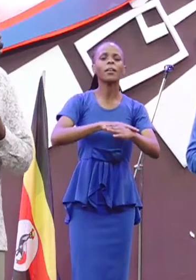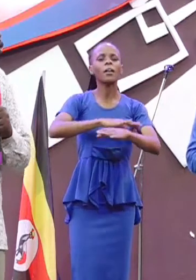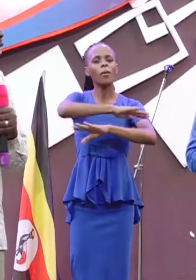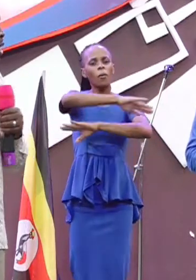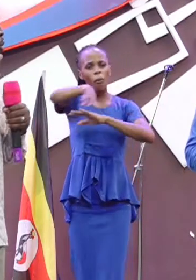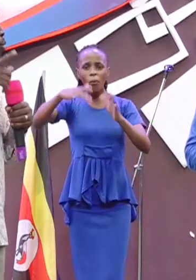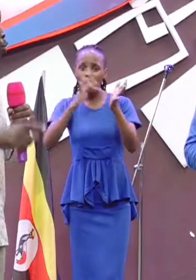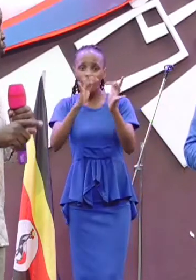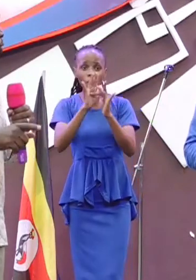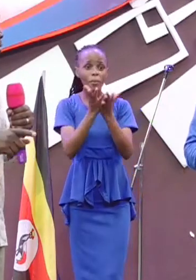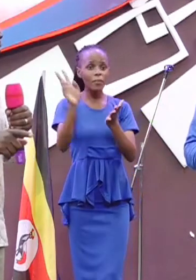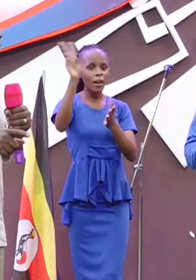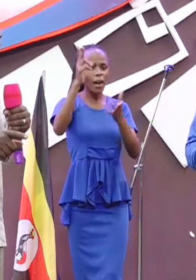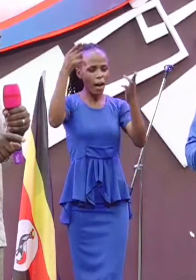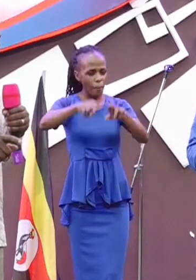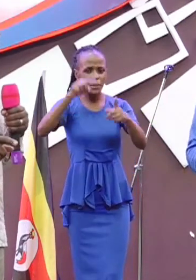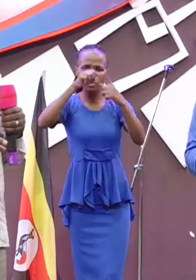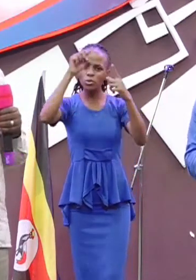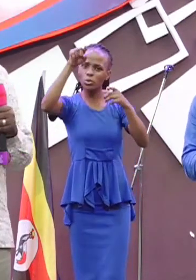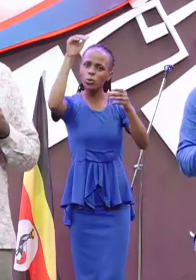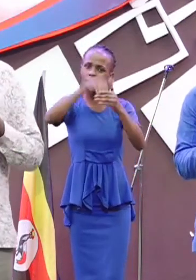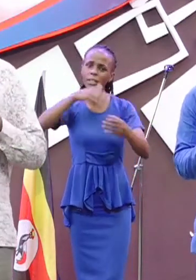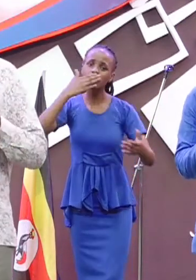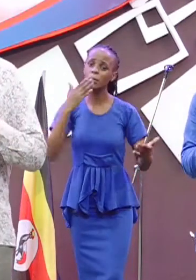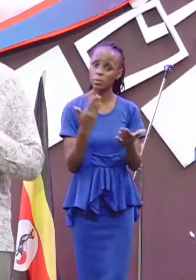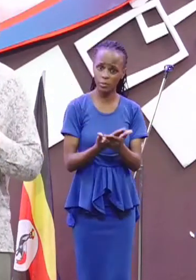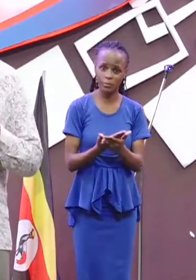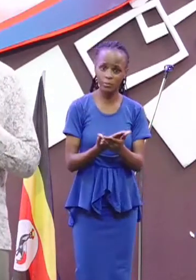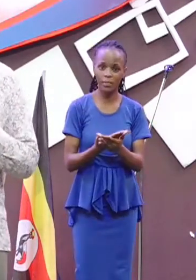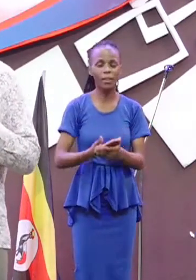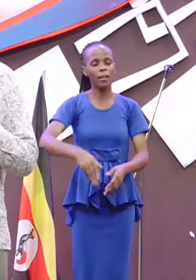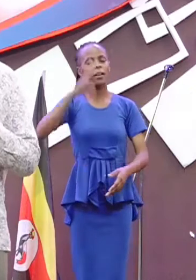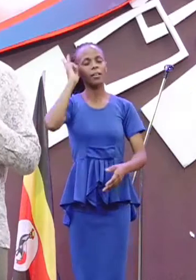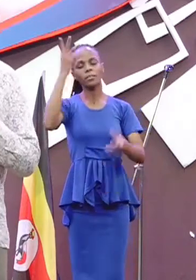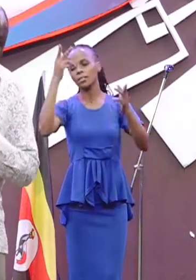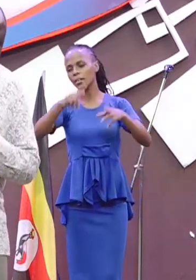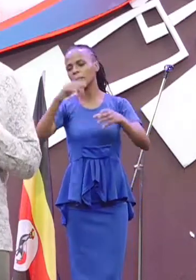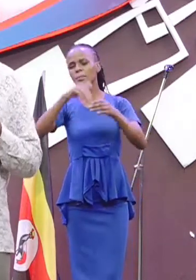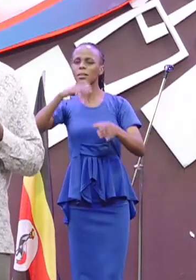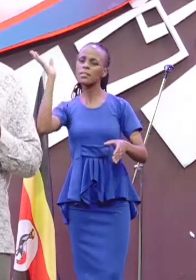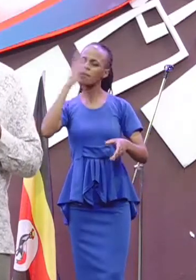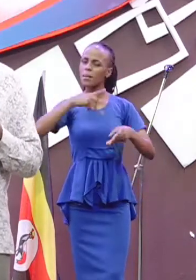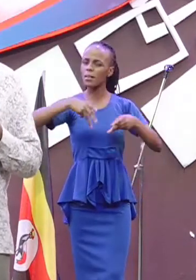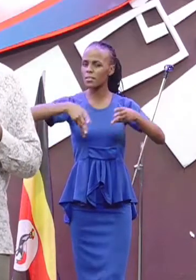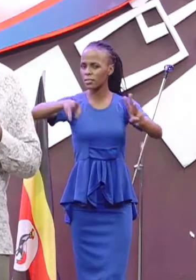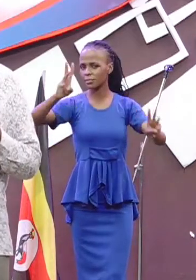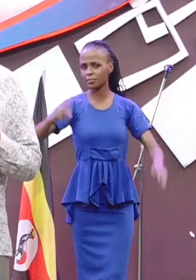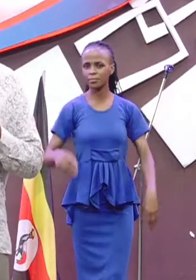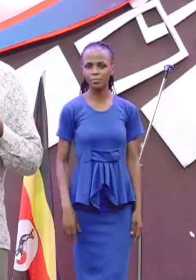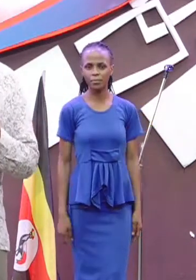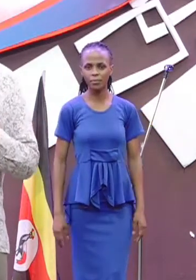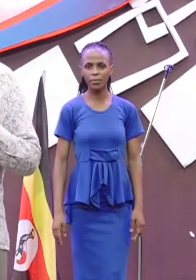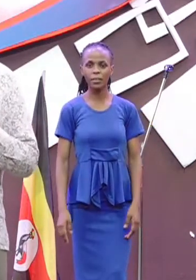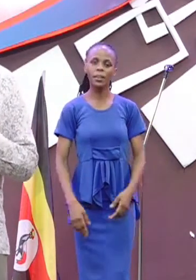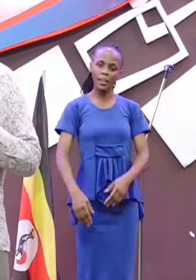kifo ky'okutuukirirako mu bulungi, instead of scriptures being perfected on you in bigenda kutuukirirako mu bubi, they will be perfected unto you in